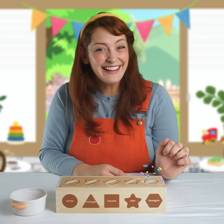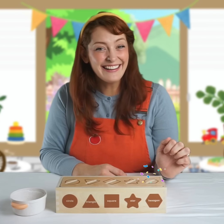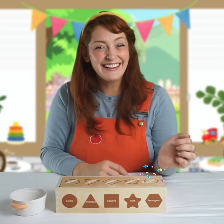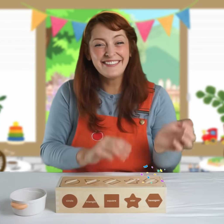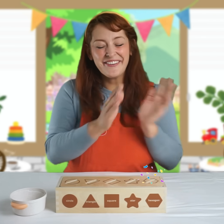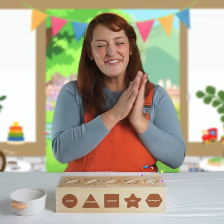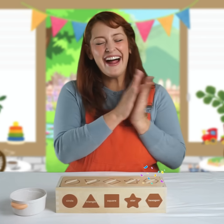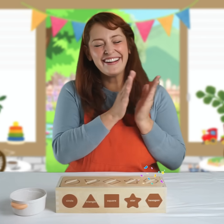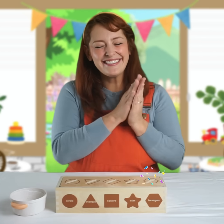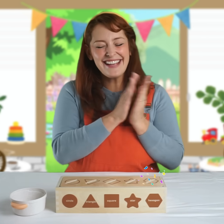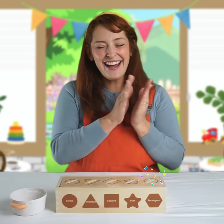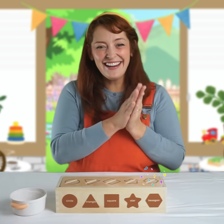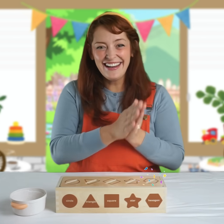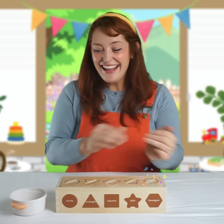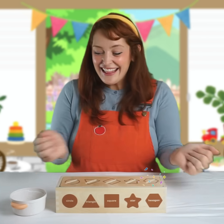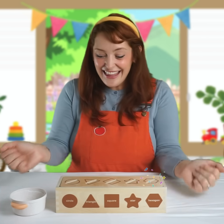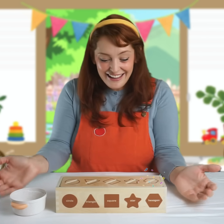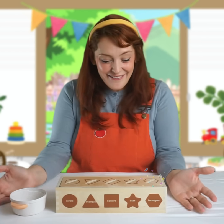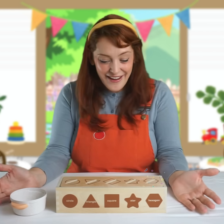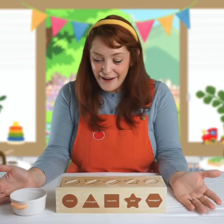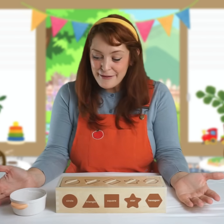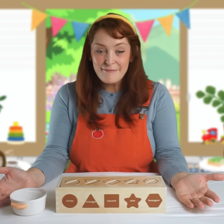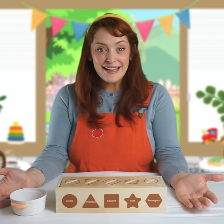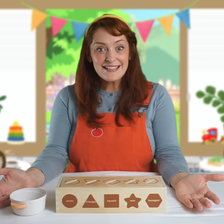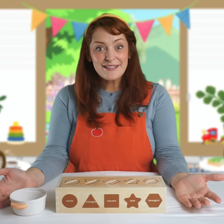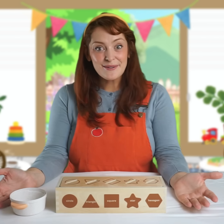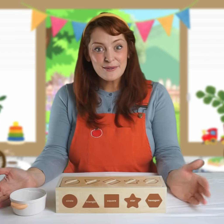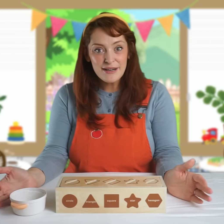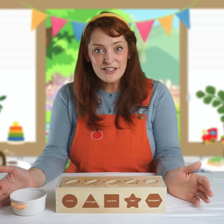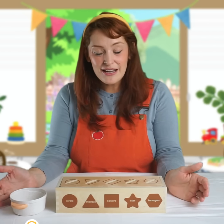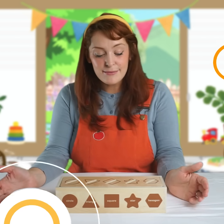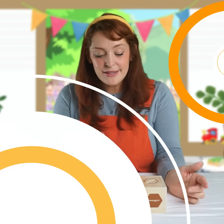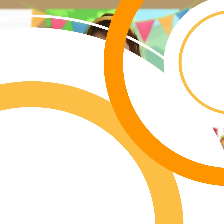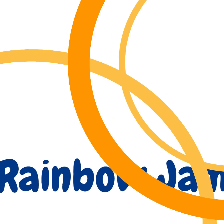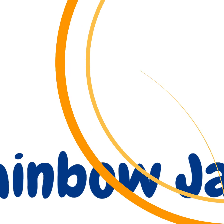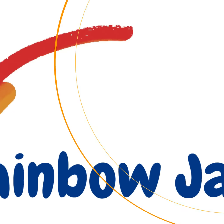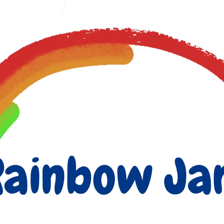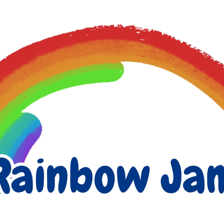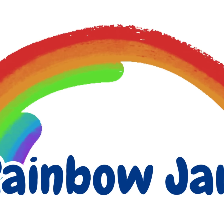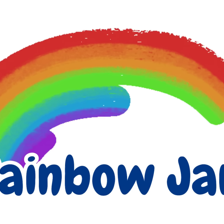in. Well done. Thank you for helping me to sort all my shapes.